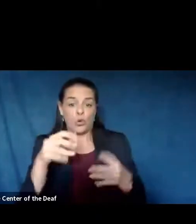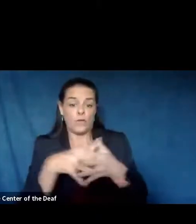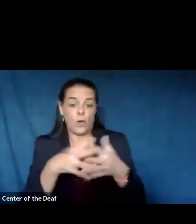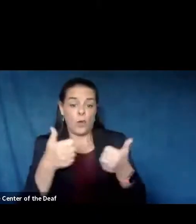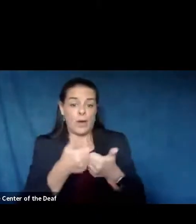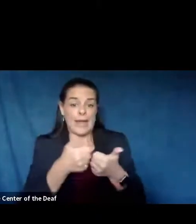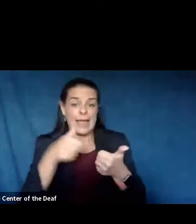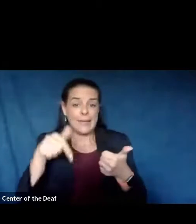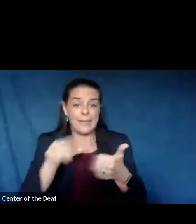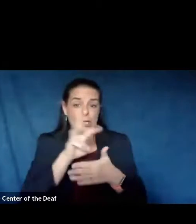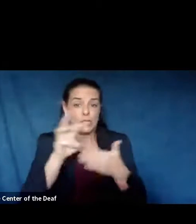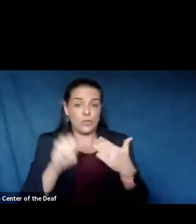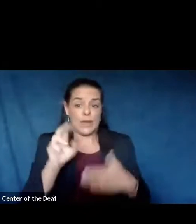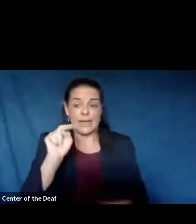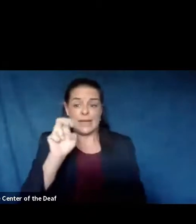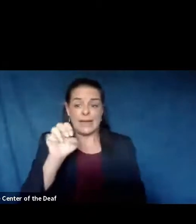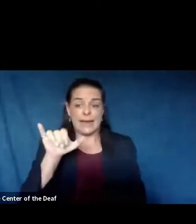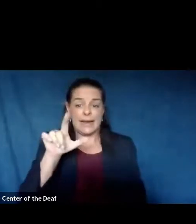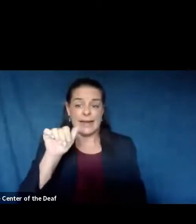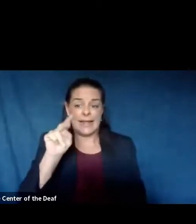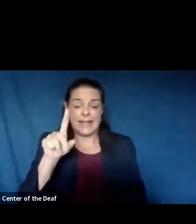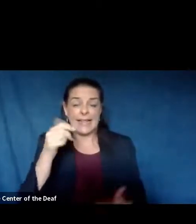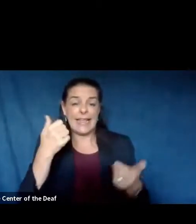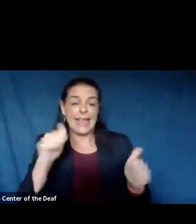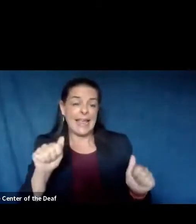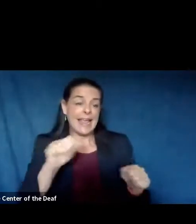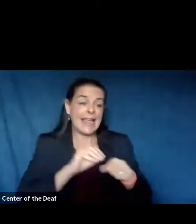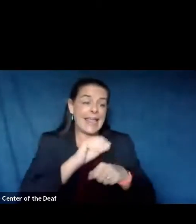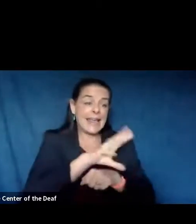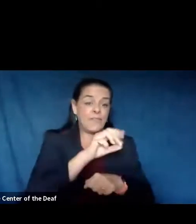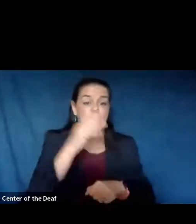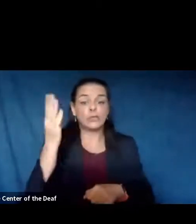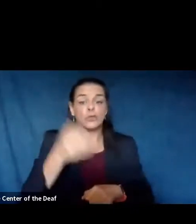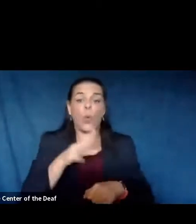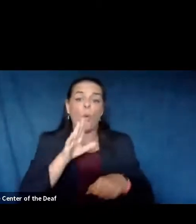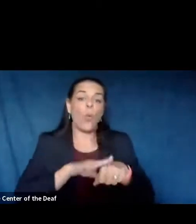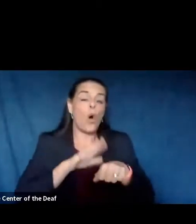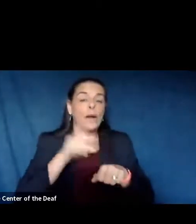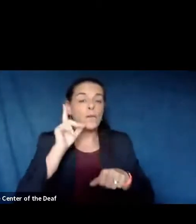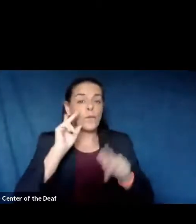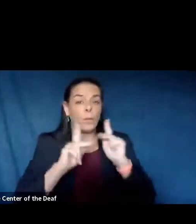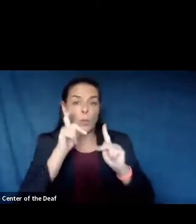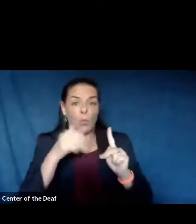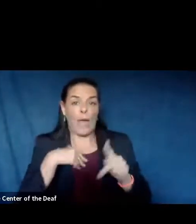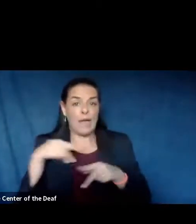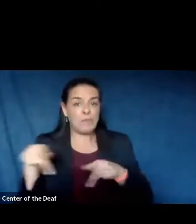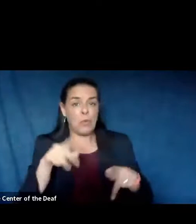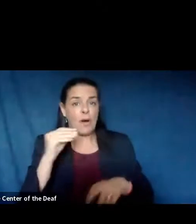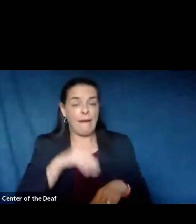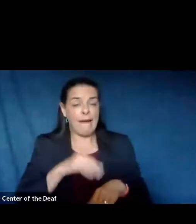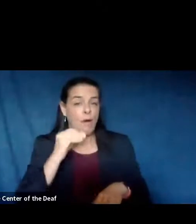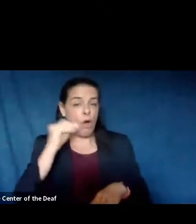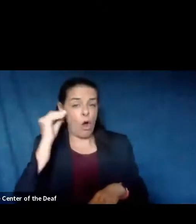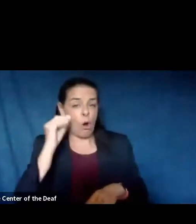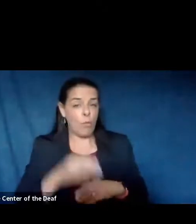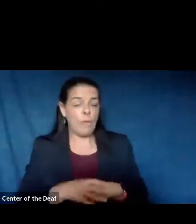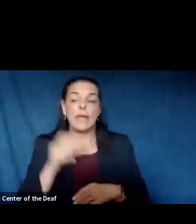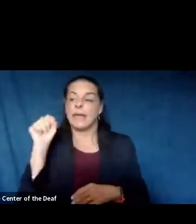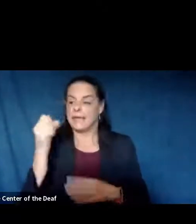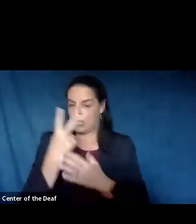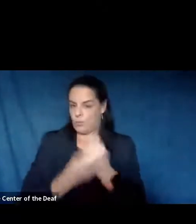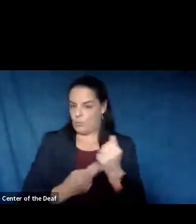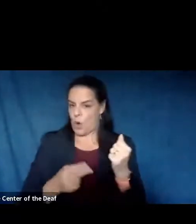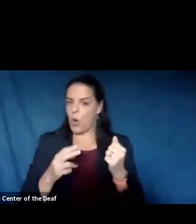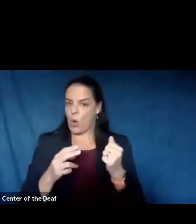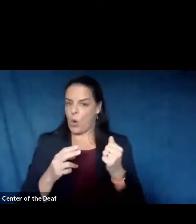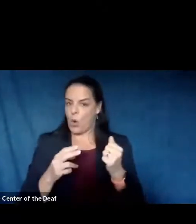this weekend, and any advice/warnings for fans hosting watch parties at home? Both of them are going to revolve around trying